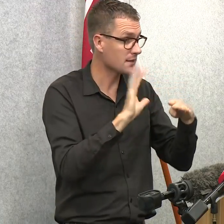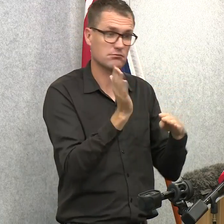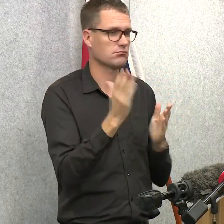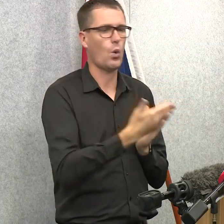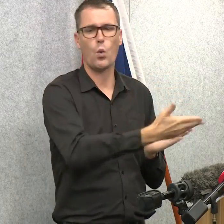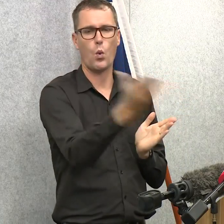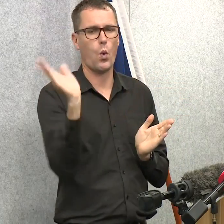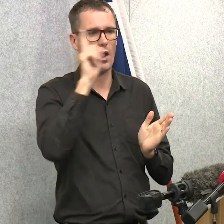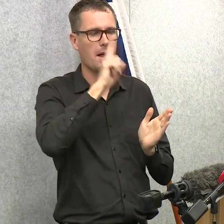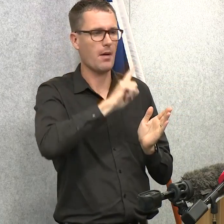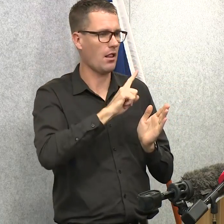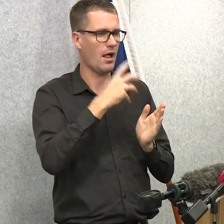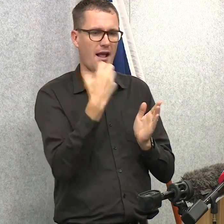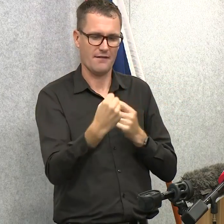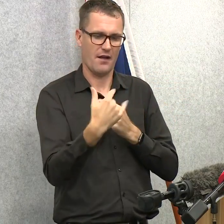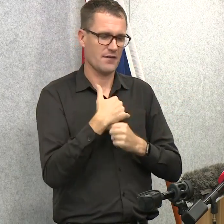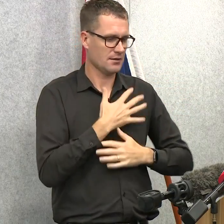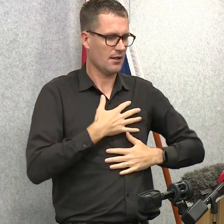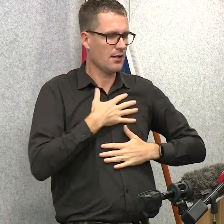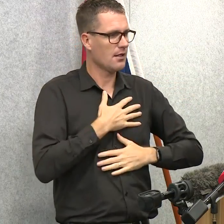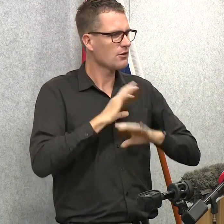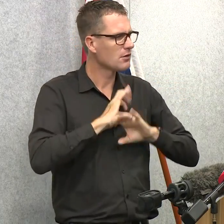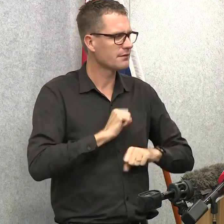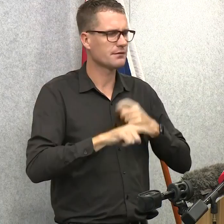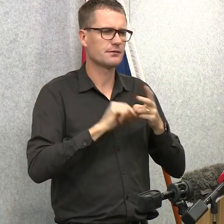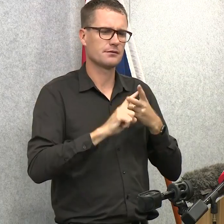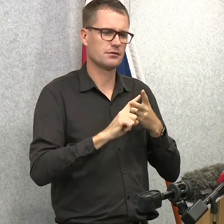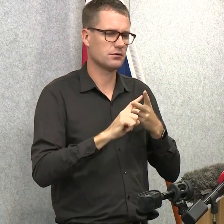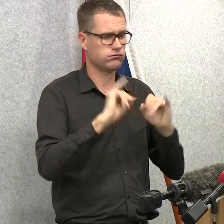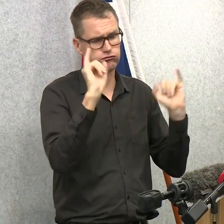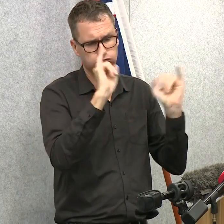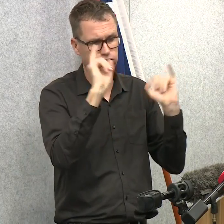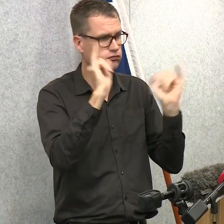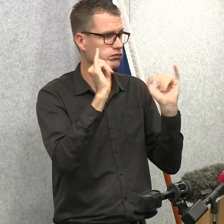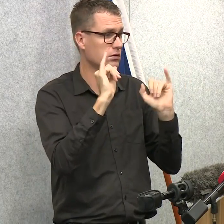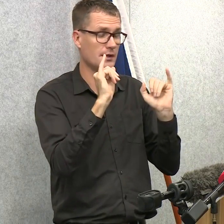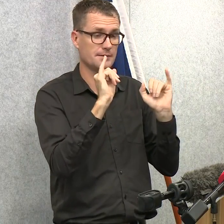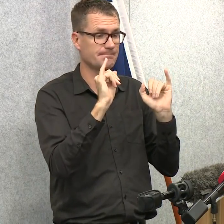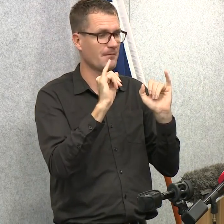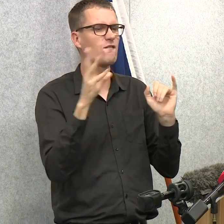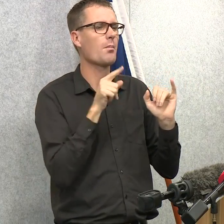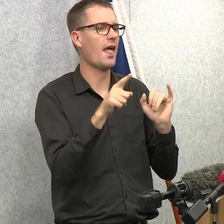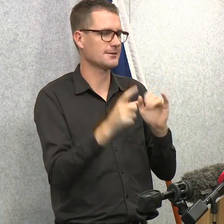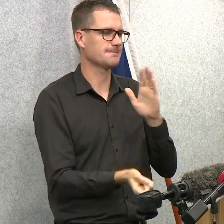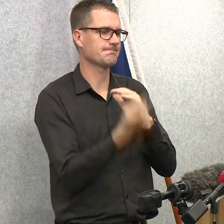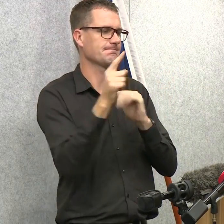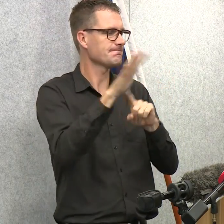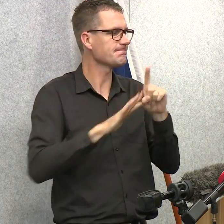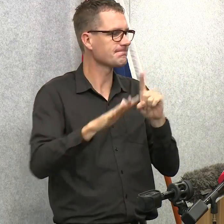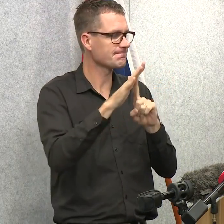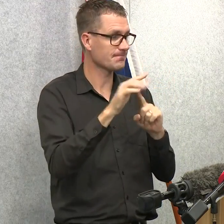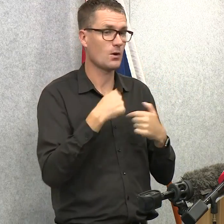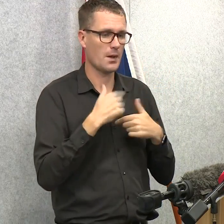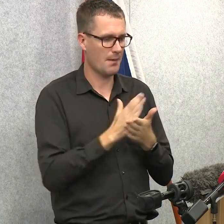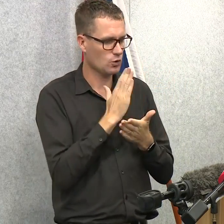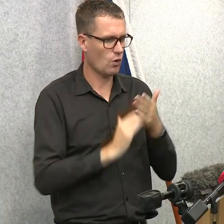gets affected by the grief and the sorrow and the horror of this event. So we're making sure they